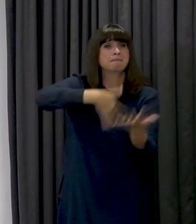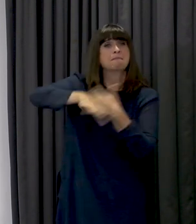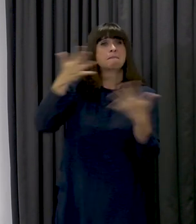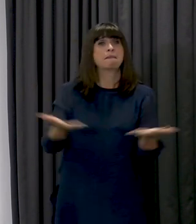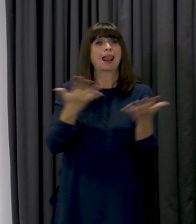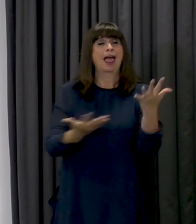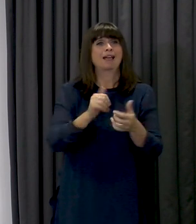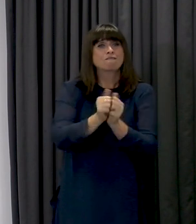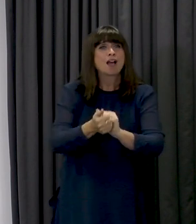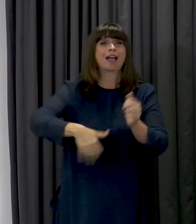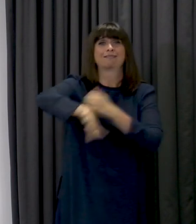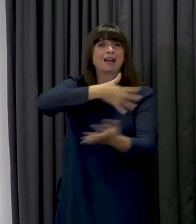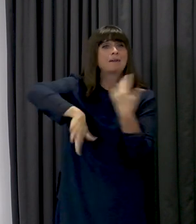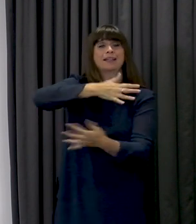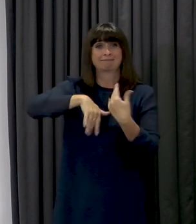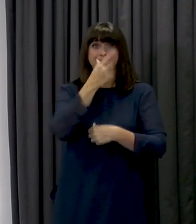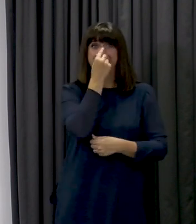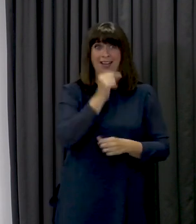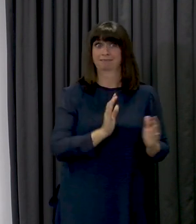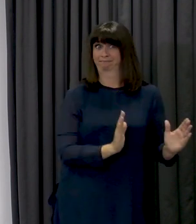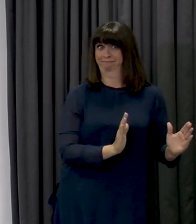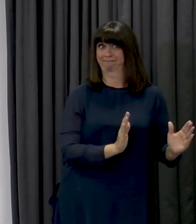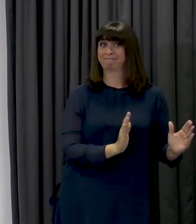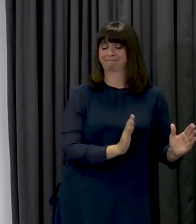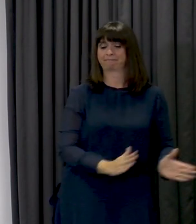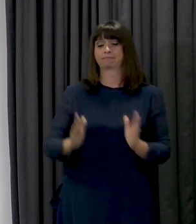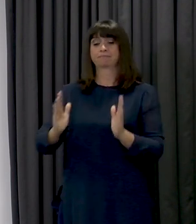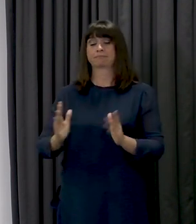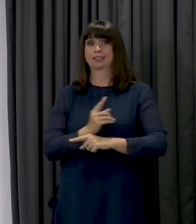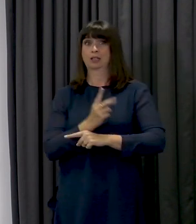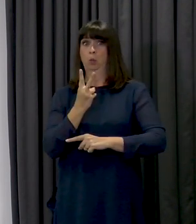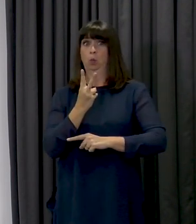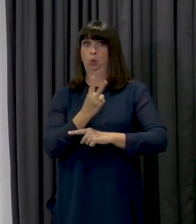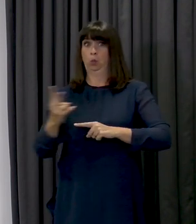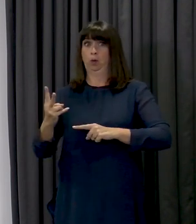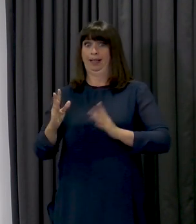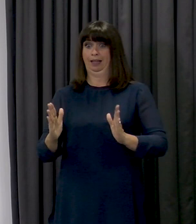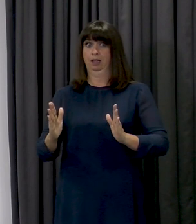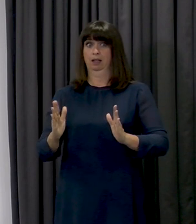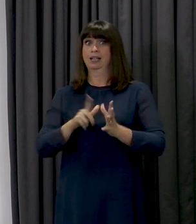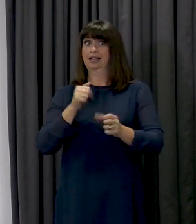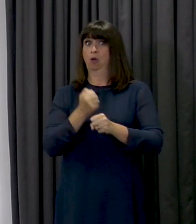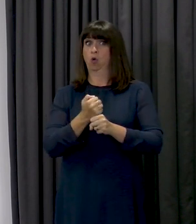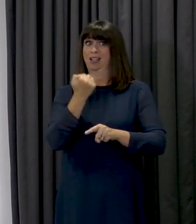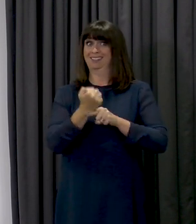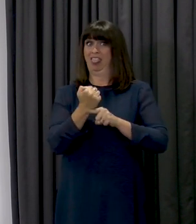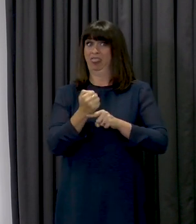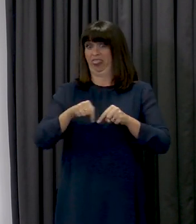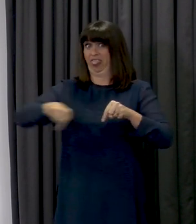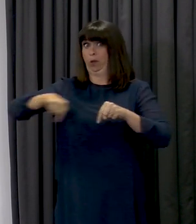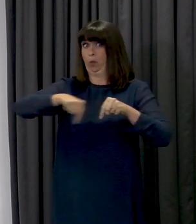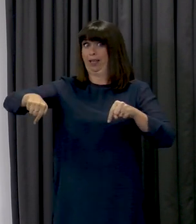Now from the second week, from week two, if conditions remain favourable, then from the 10th of August